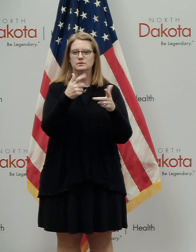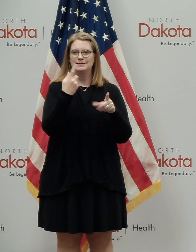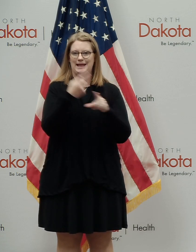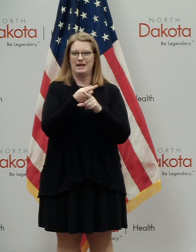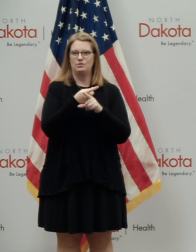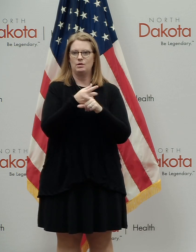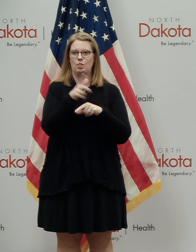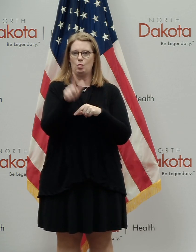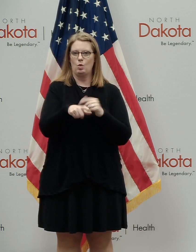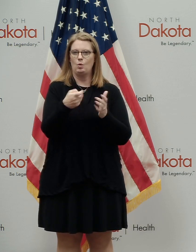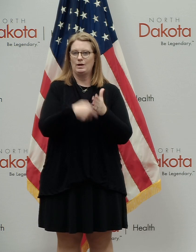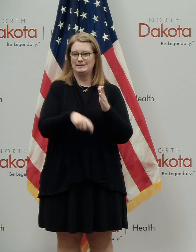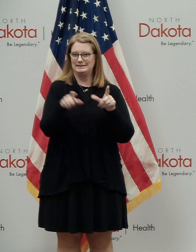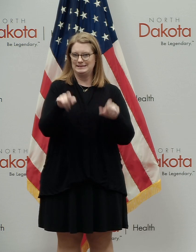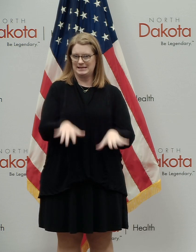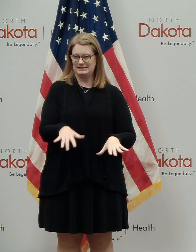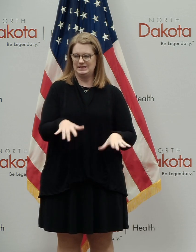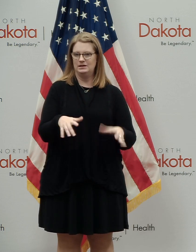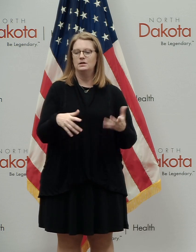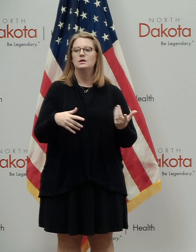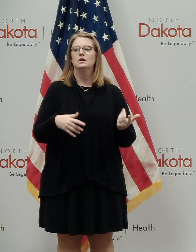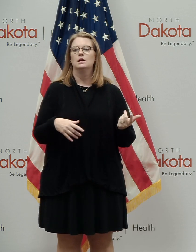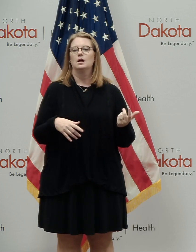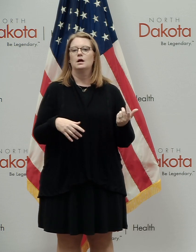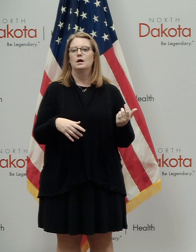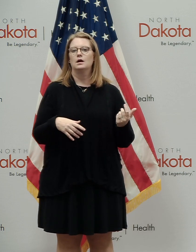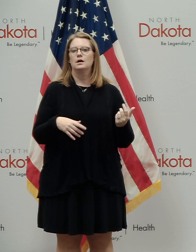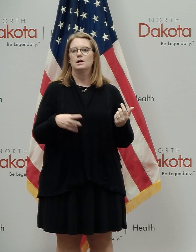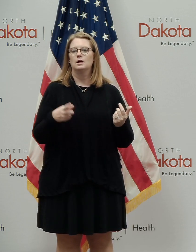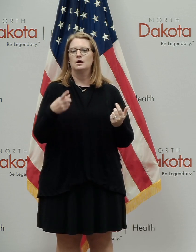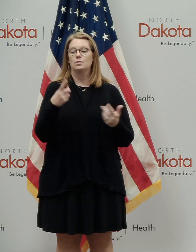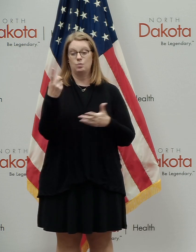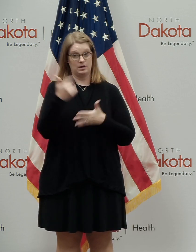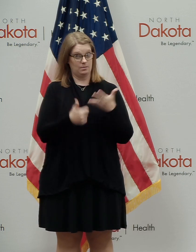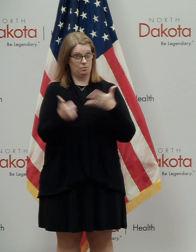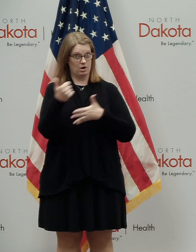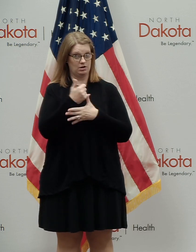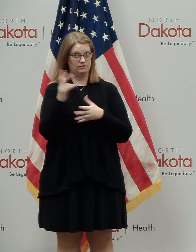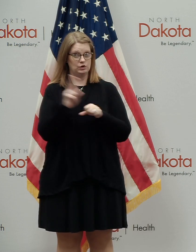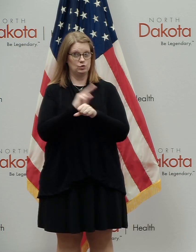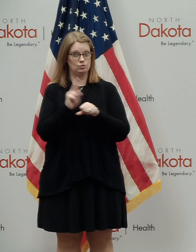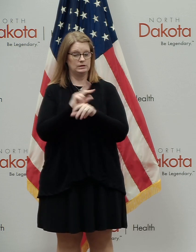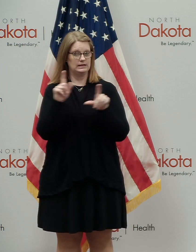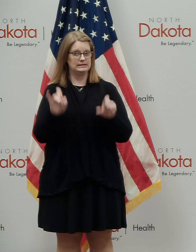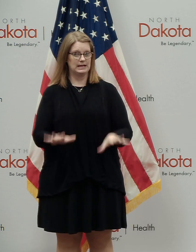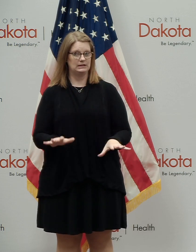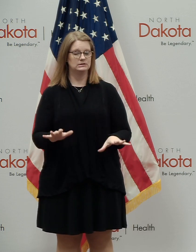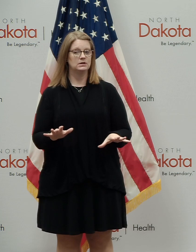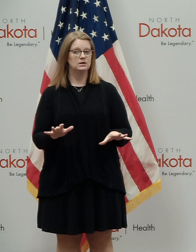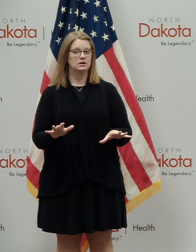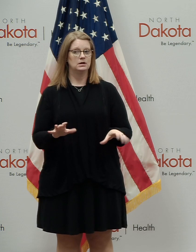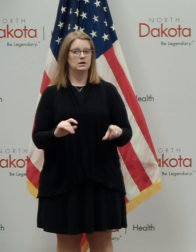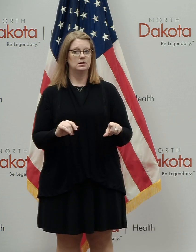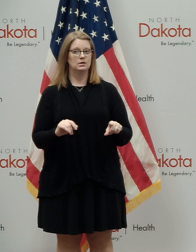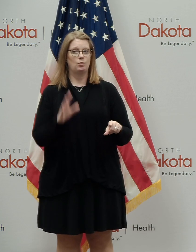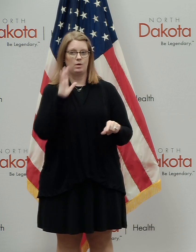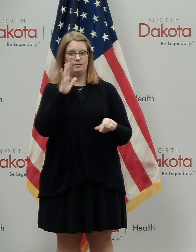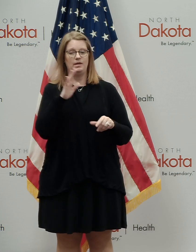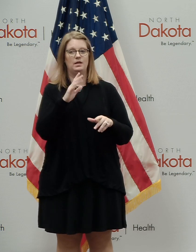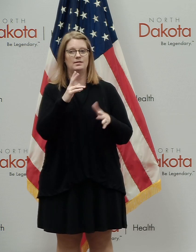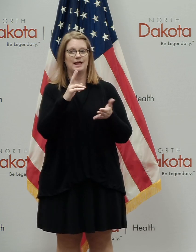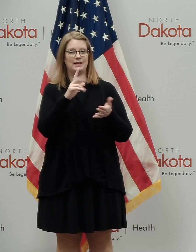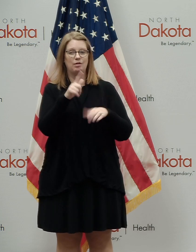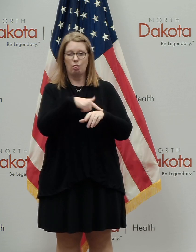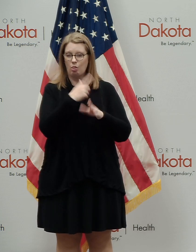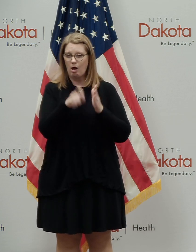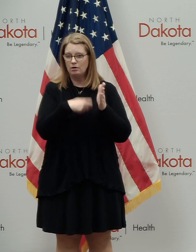accurate, low-cost testing. And one of the areas of priority for using those tests that we're looking at is going to be long-term